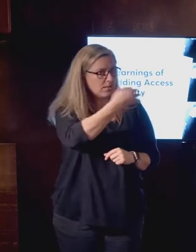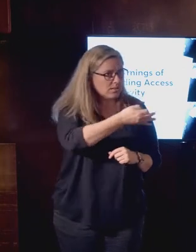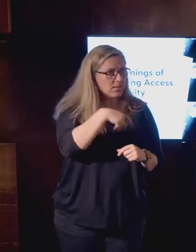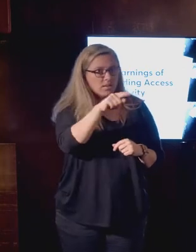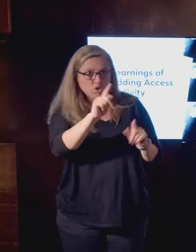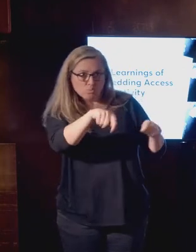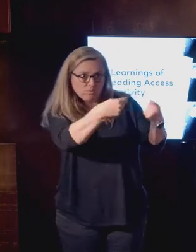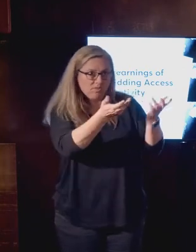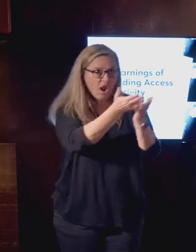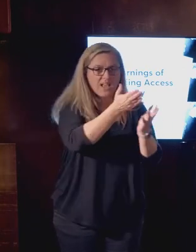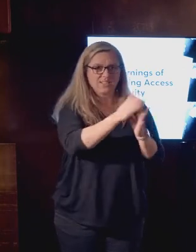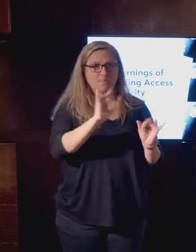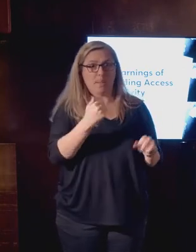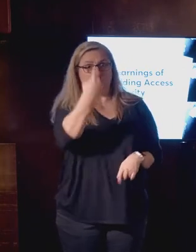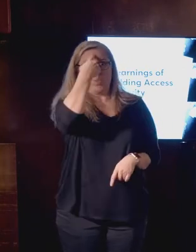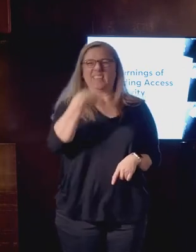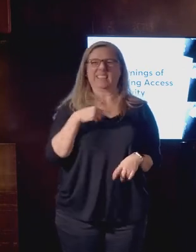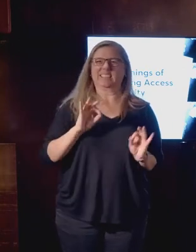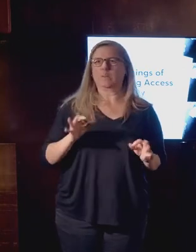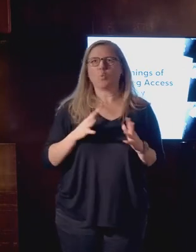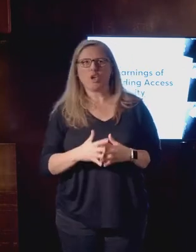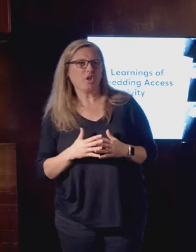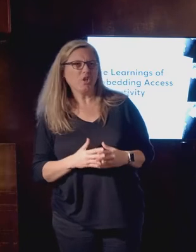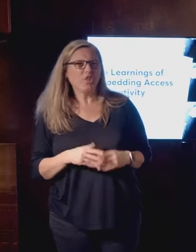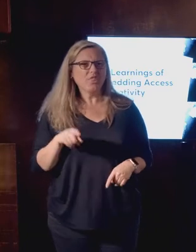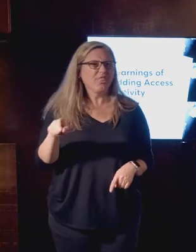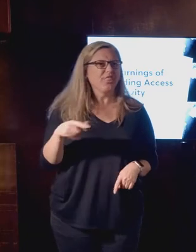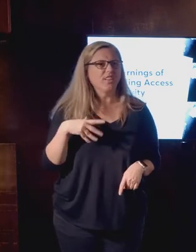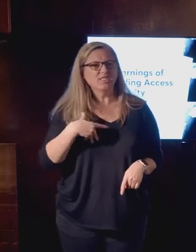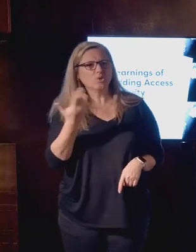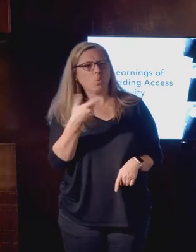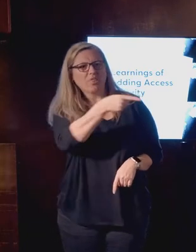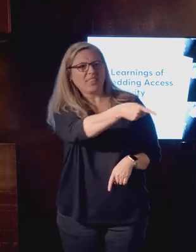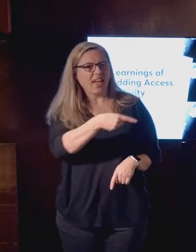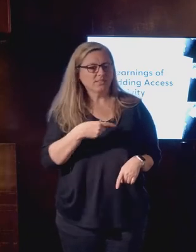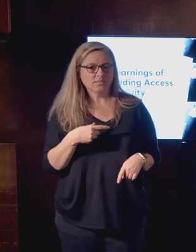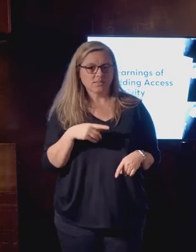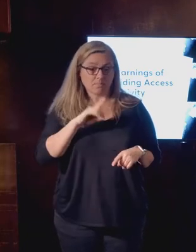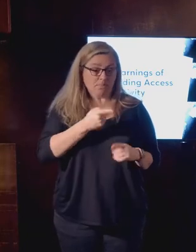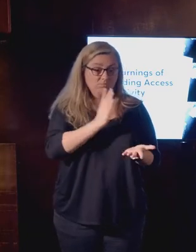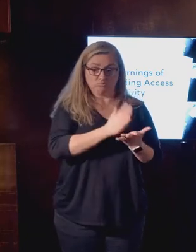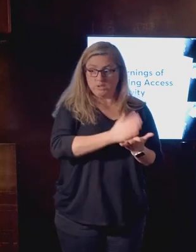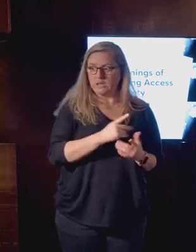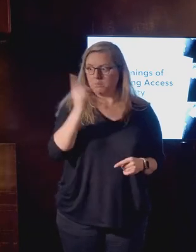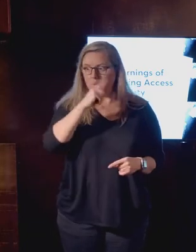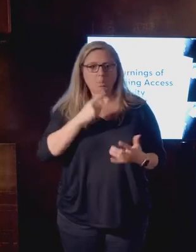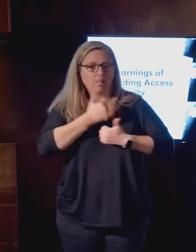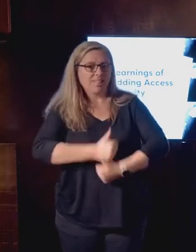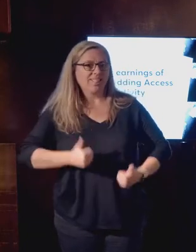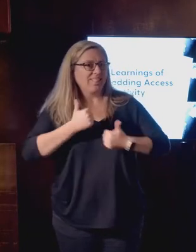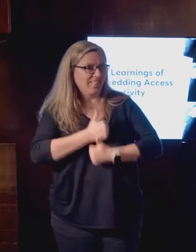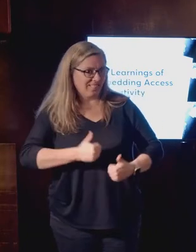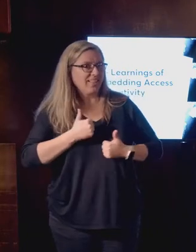ways where you might not think first up that it would be desired. And, yeah, the proof was in the pudding that people,